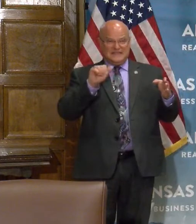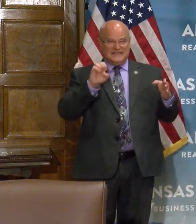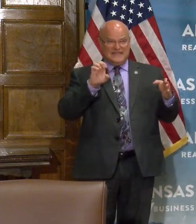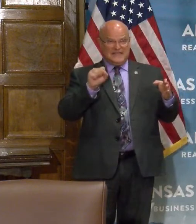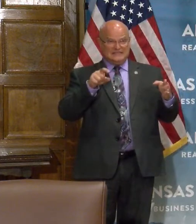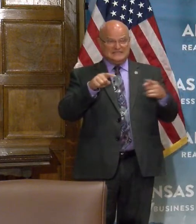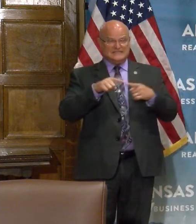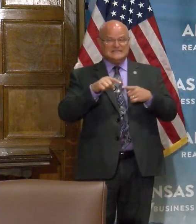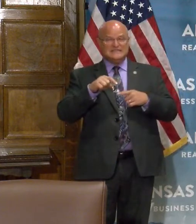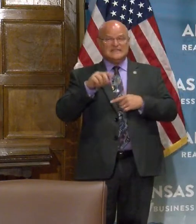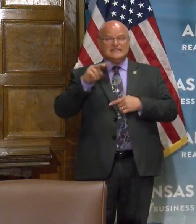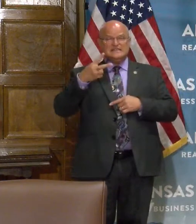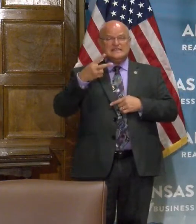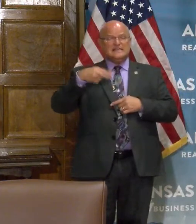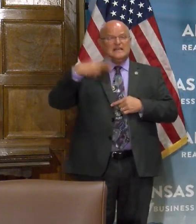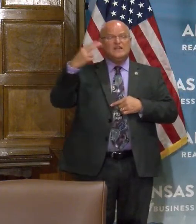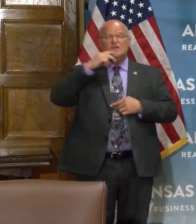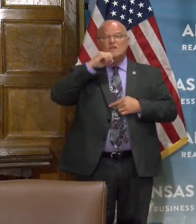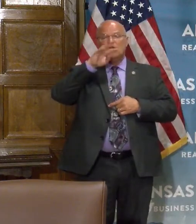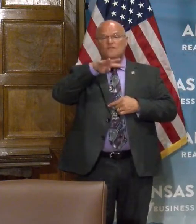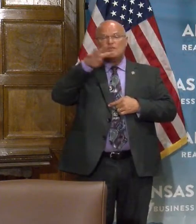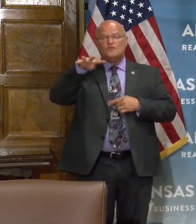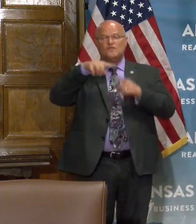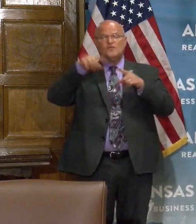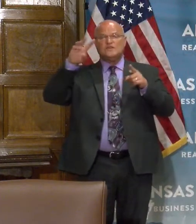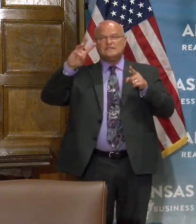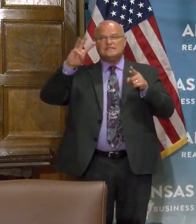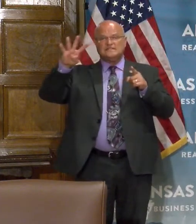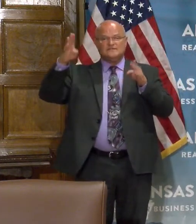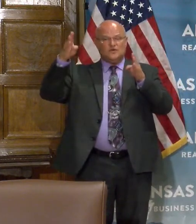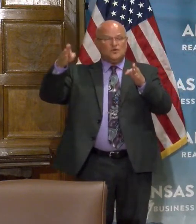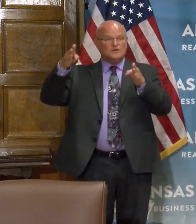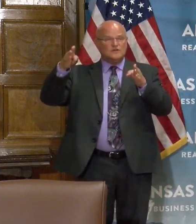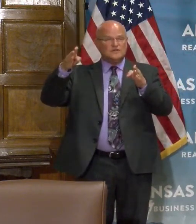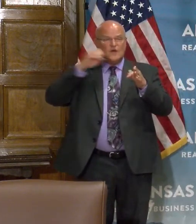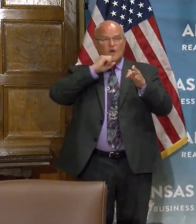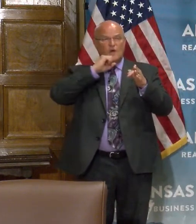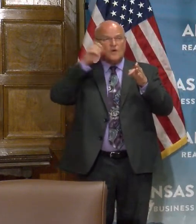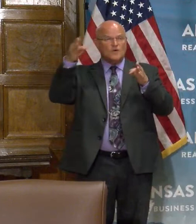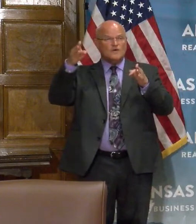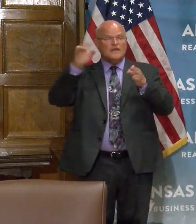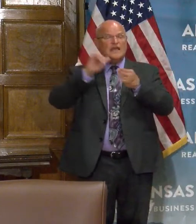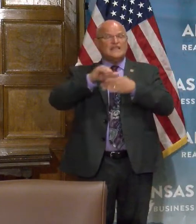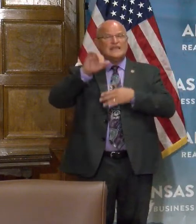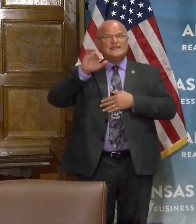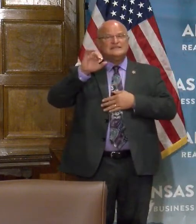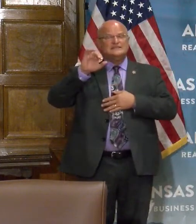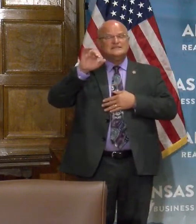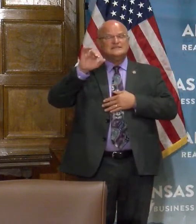cases. The second highest group is the 44 to 64 age group, and that's